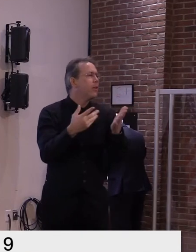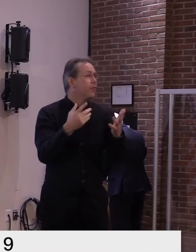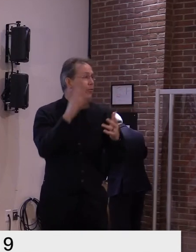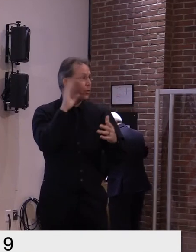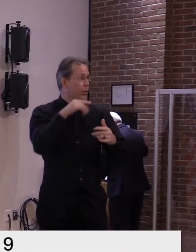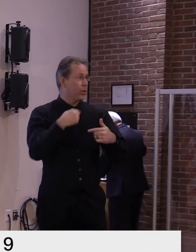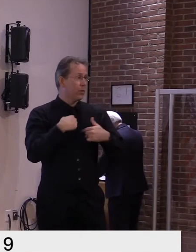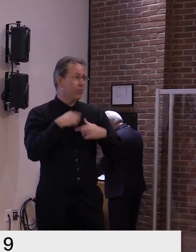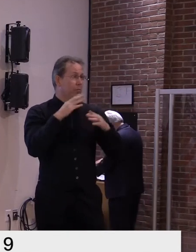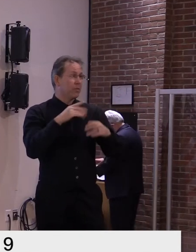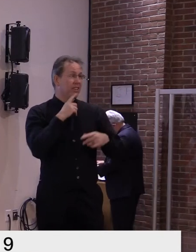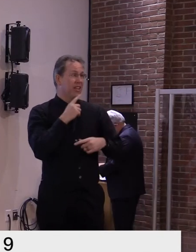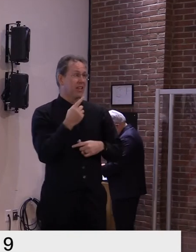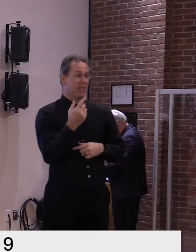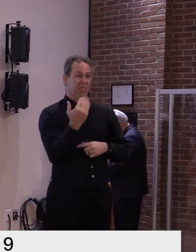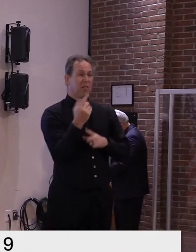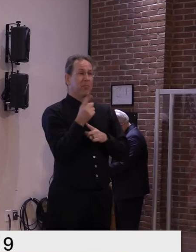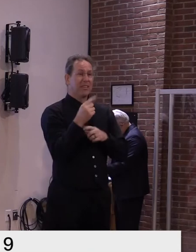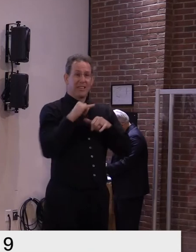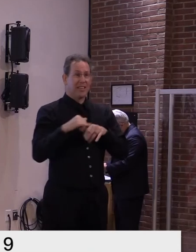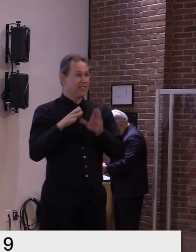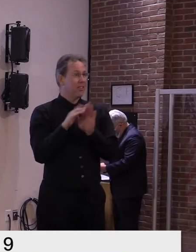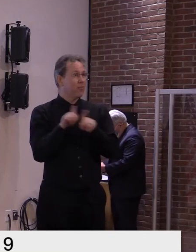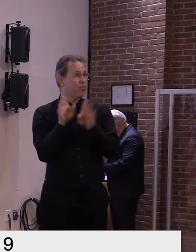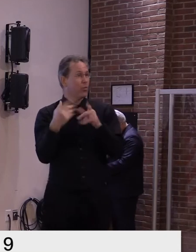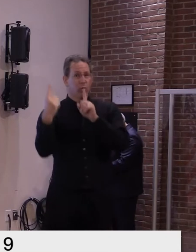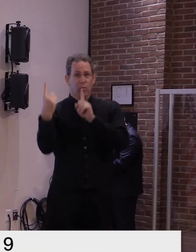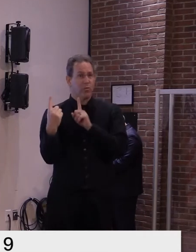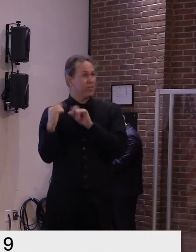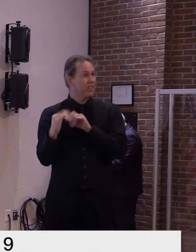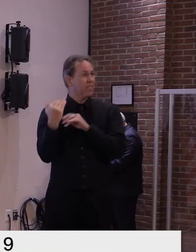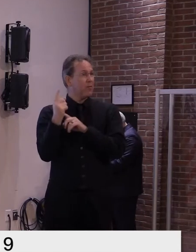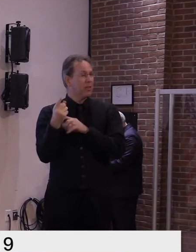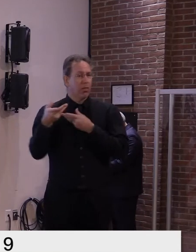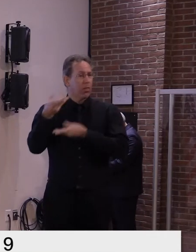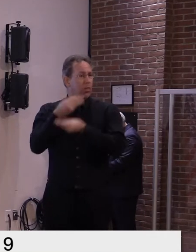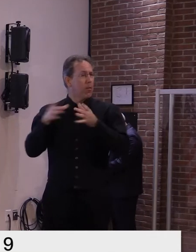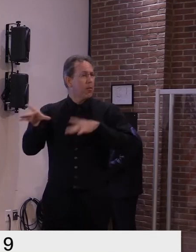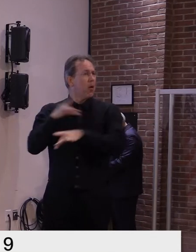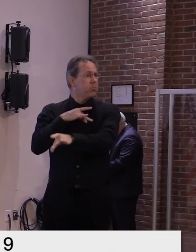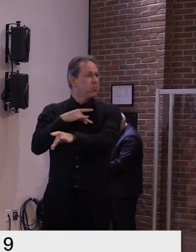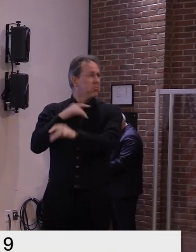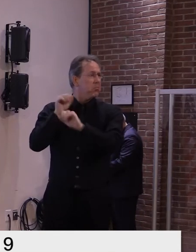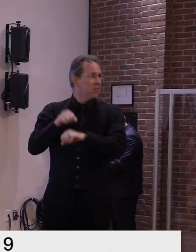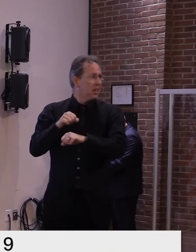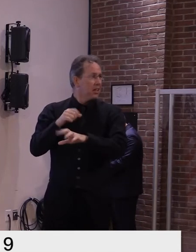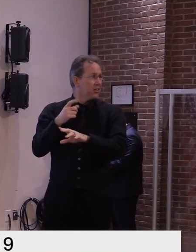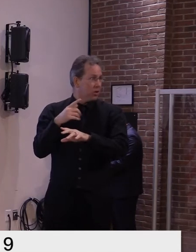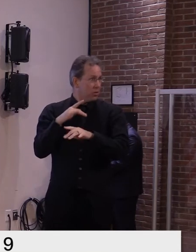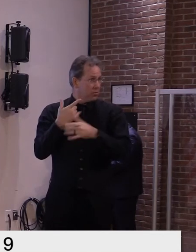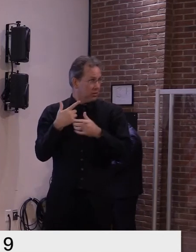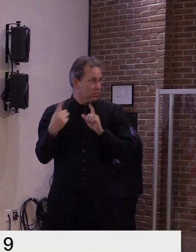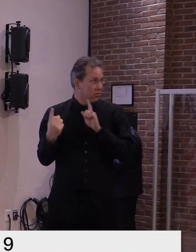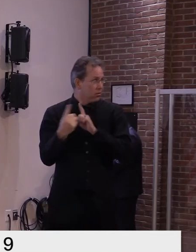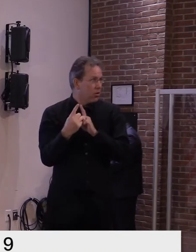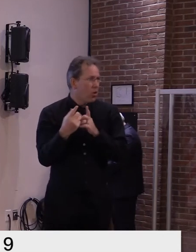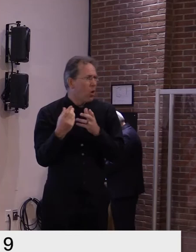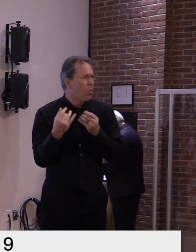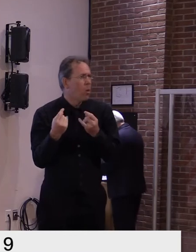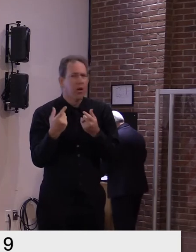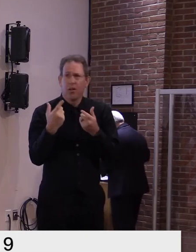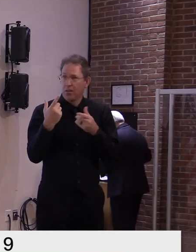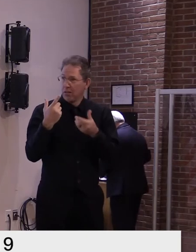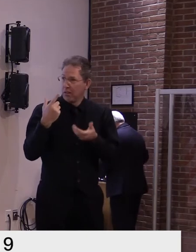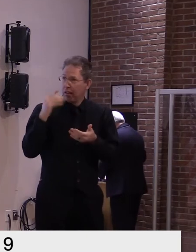being a contact, a shorter period of time being a contact, or am I misunderstanding what that